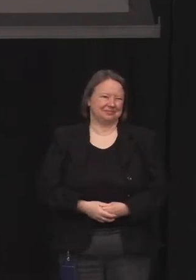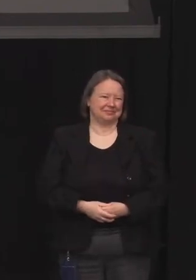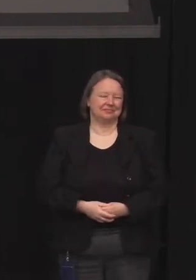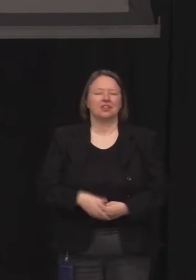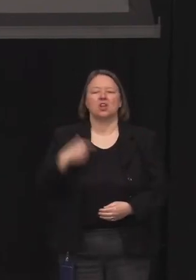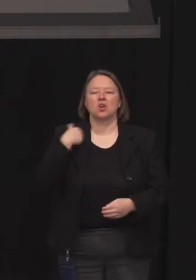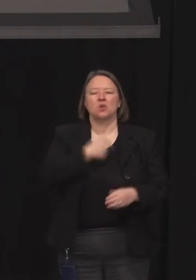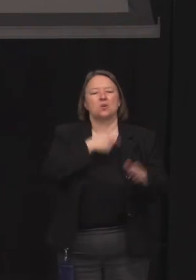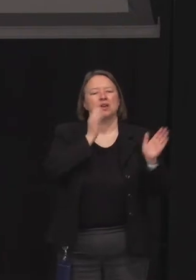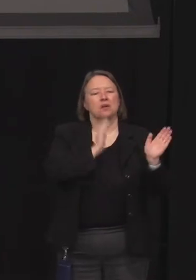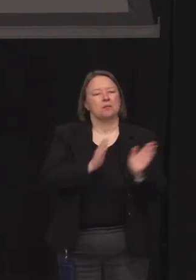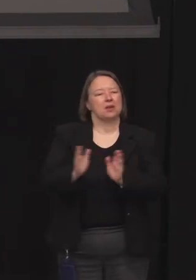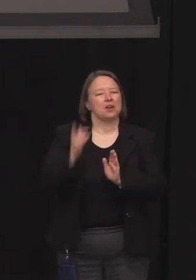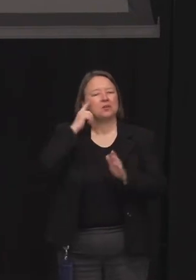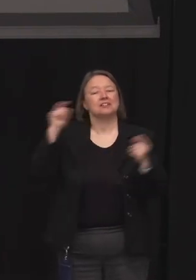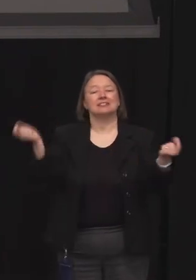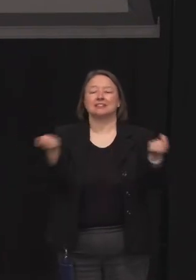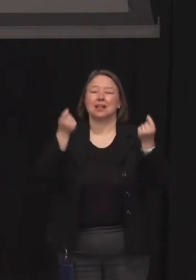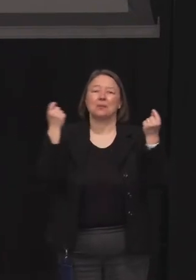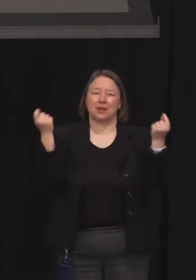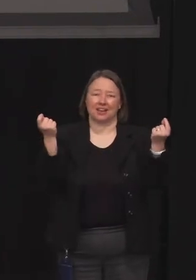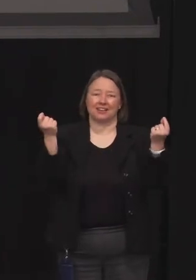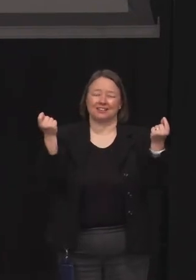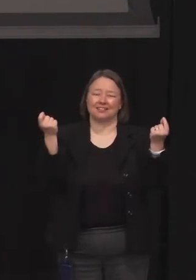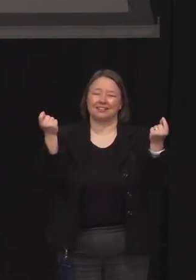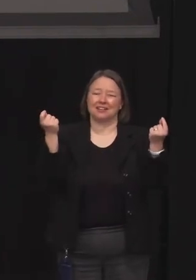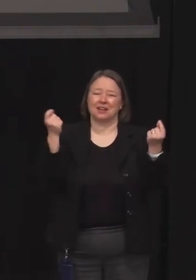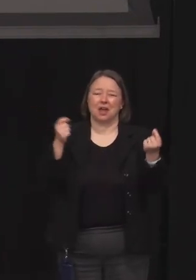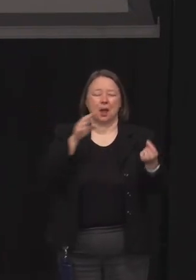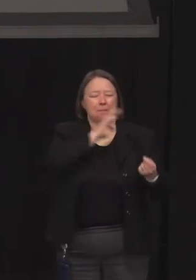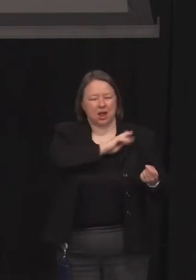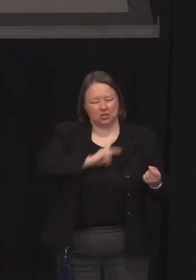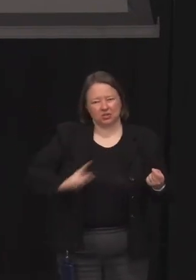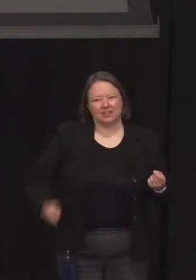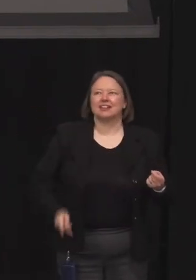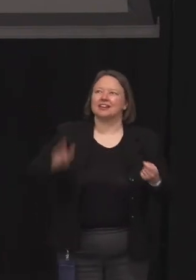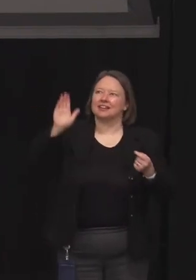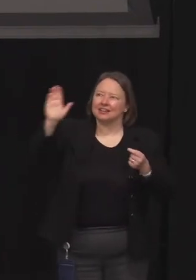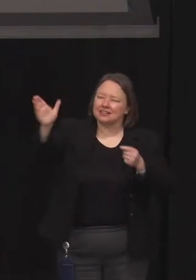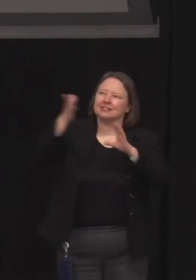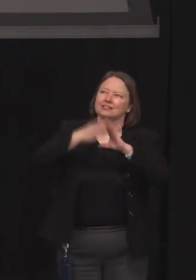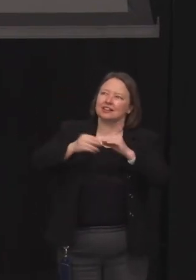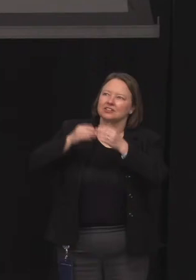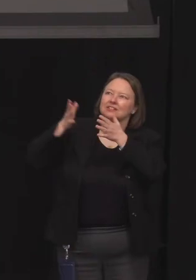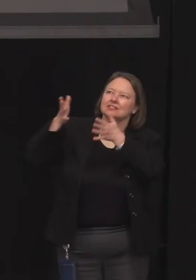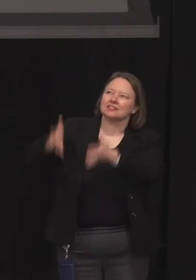As we prepare to celebrate the legacy of Martin Luther King Jr.,